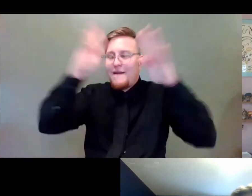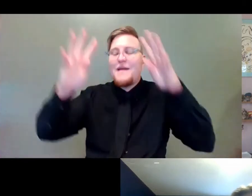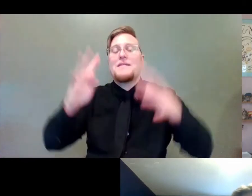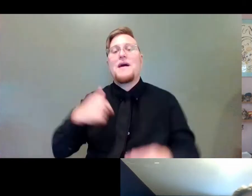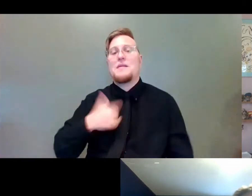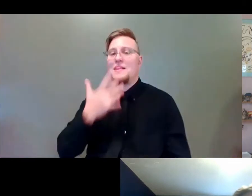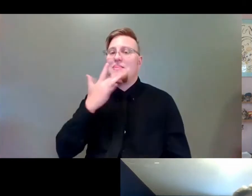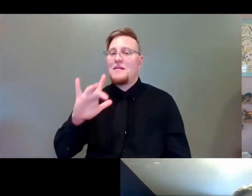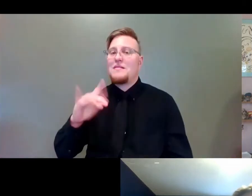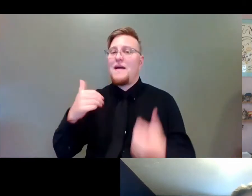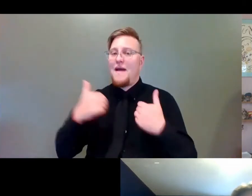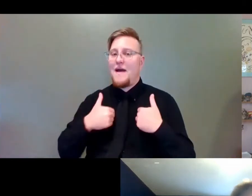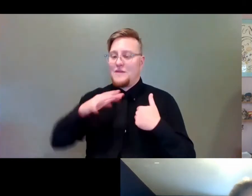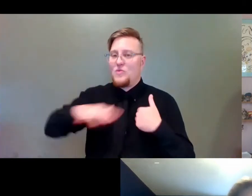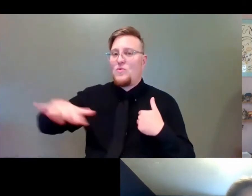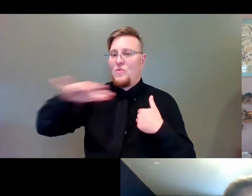have.